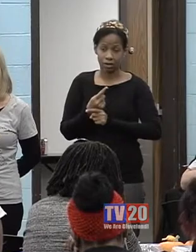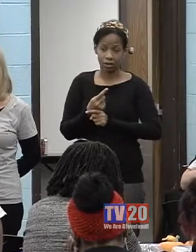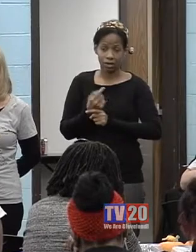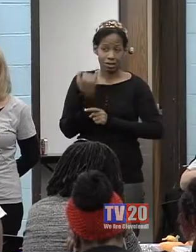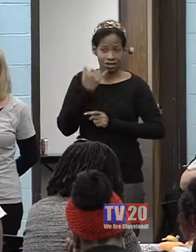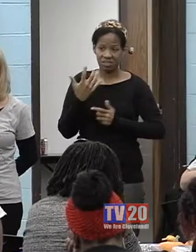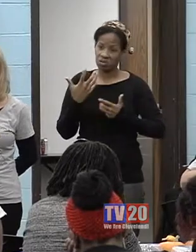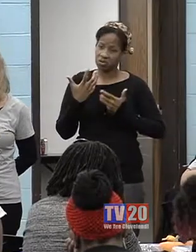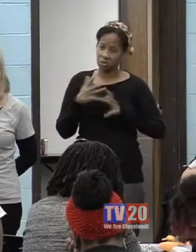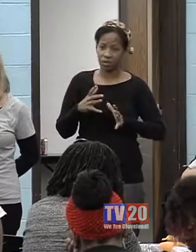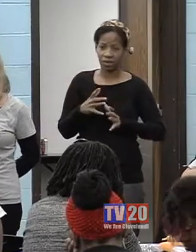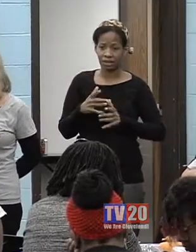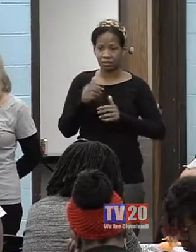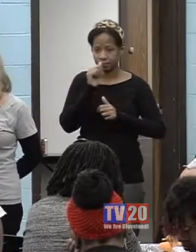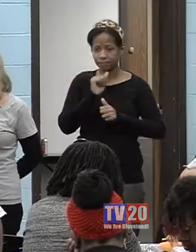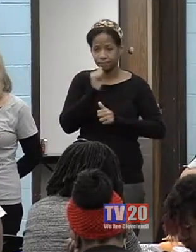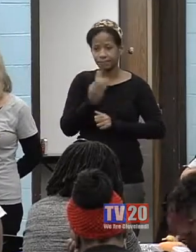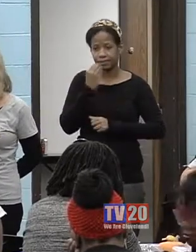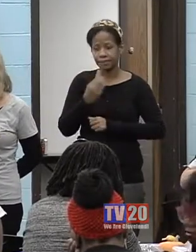if you don't like it.